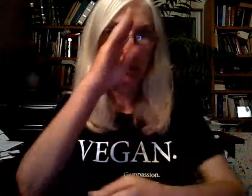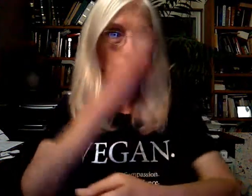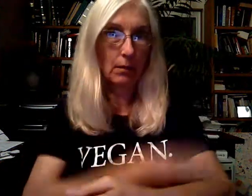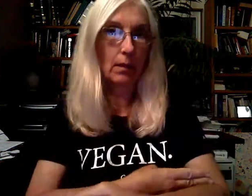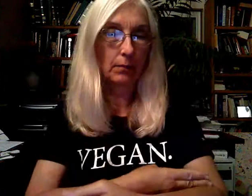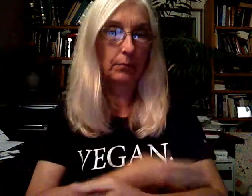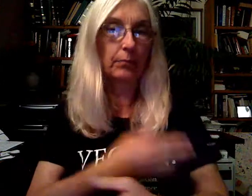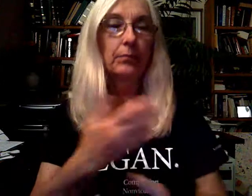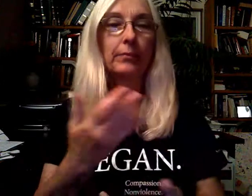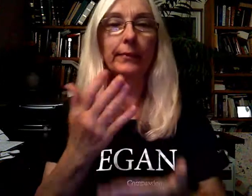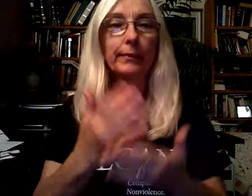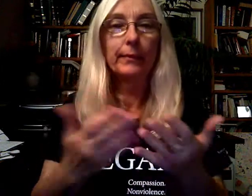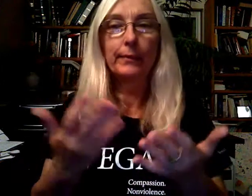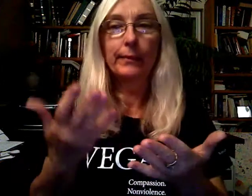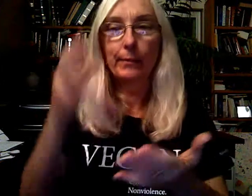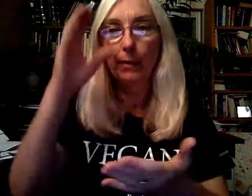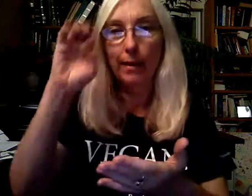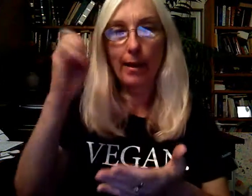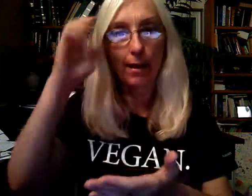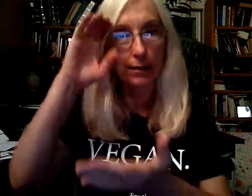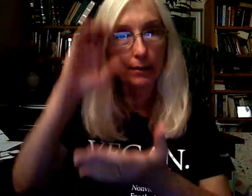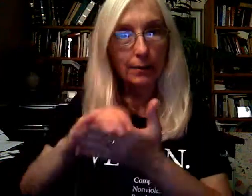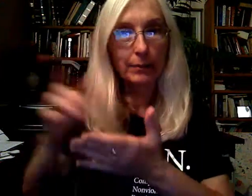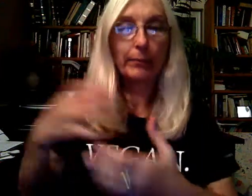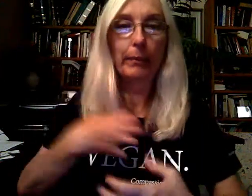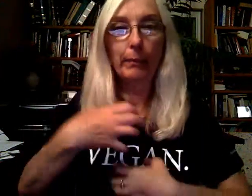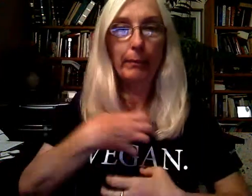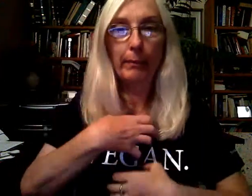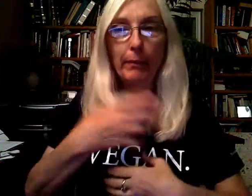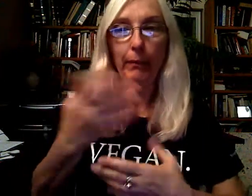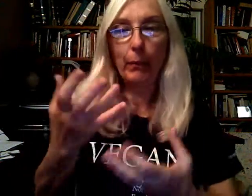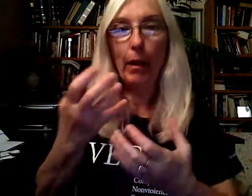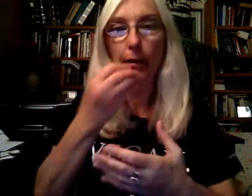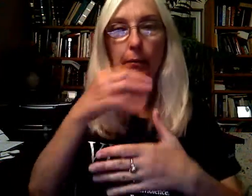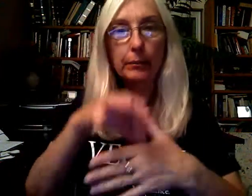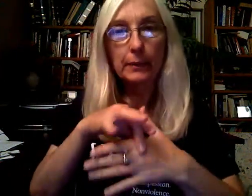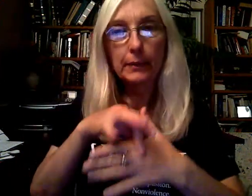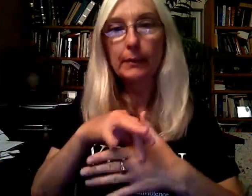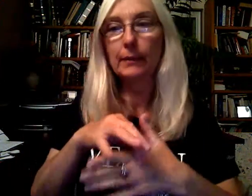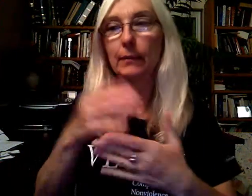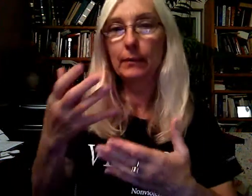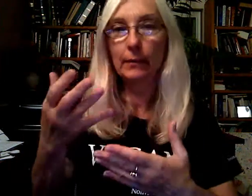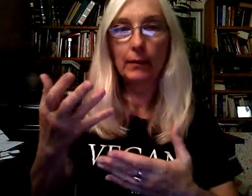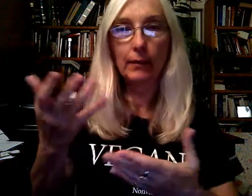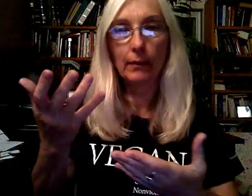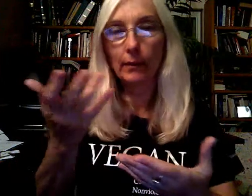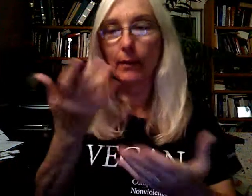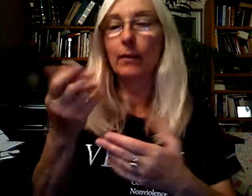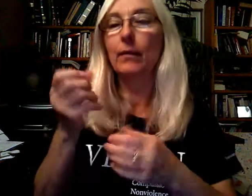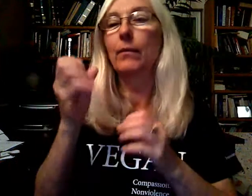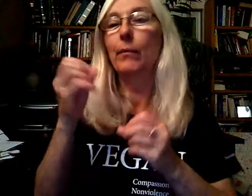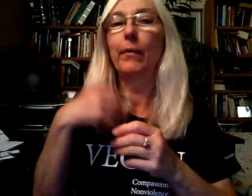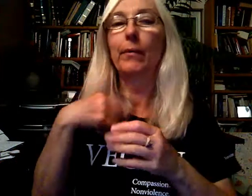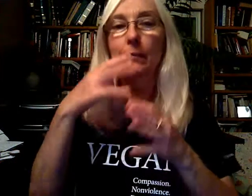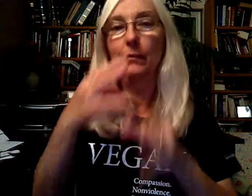BlackBerry Z10. Let you talk face-to-face and share what is on your screen. BlackBerry Z10 with a peer-to